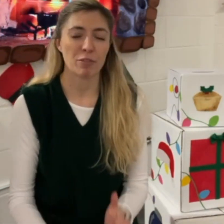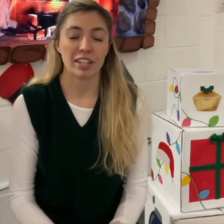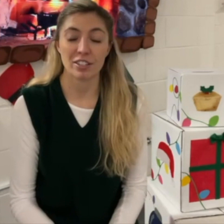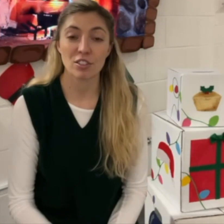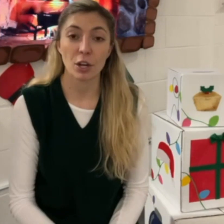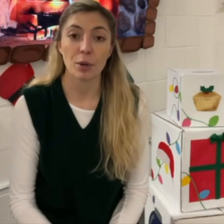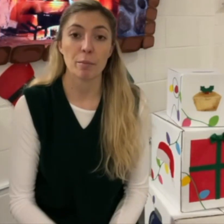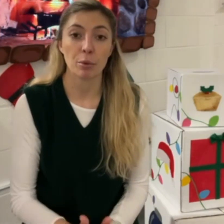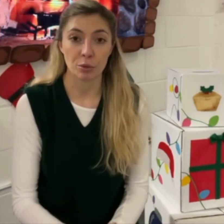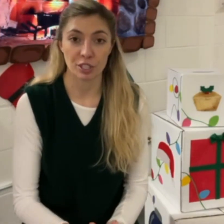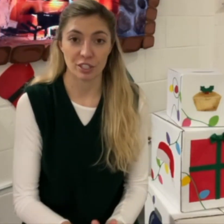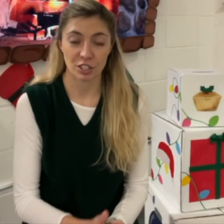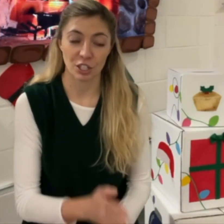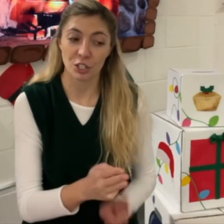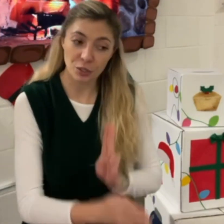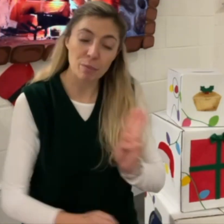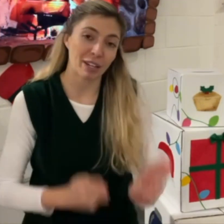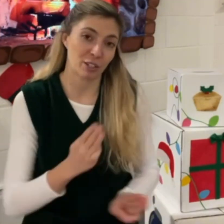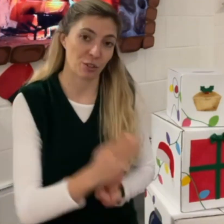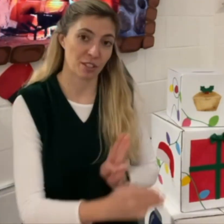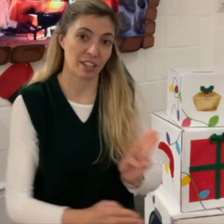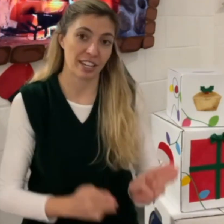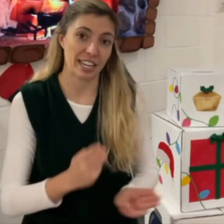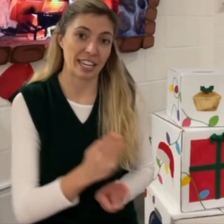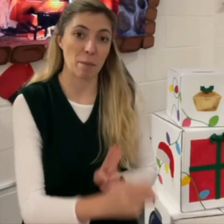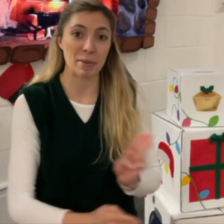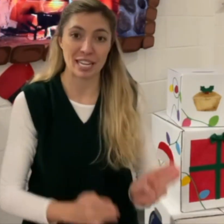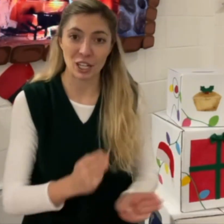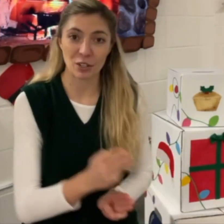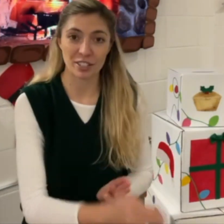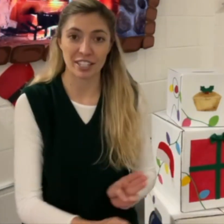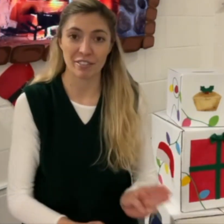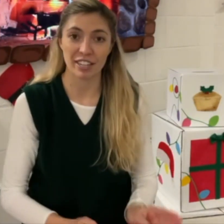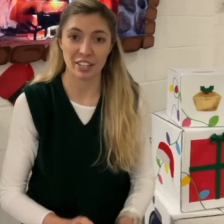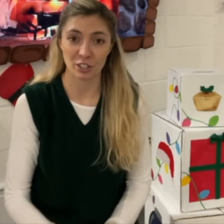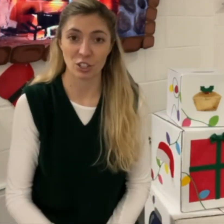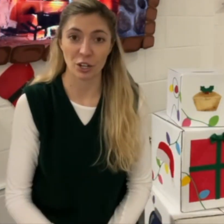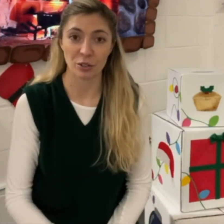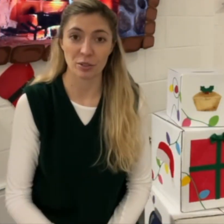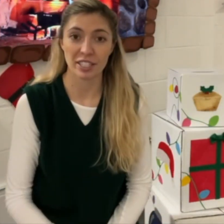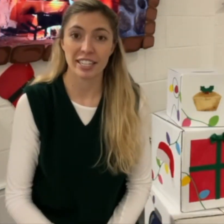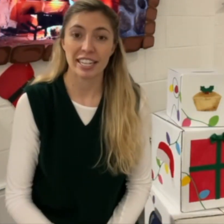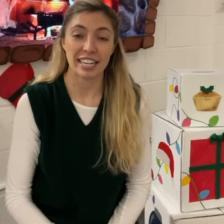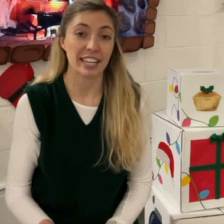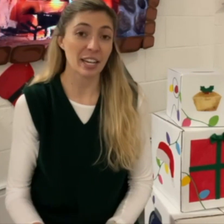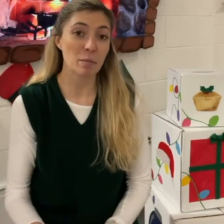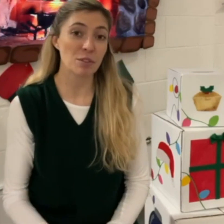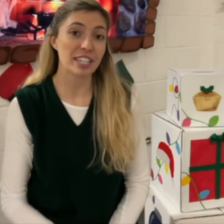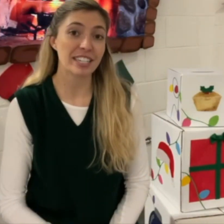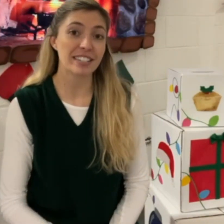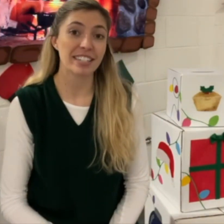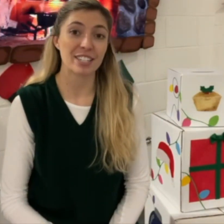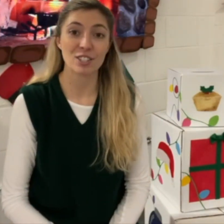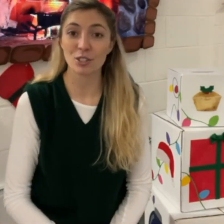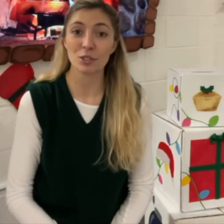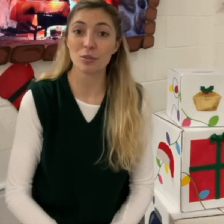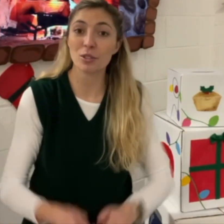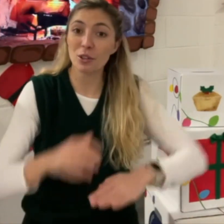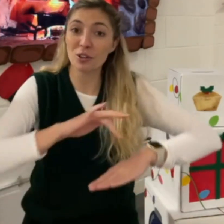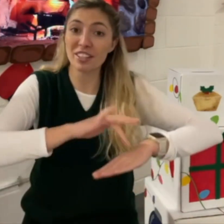it's so important to use Makaton signing and be inclusive in our shows, in libraries, in schools, or in the